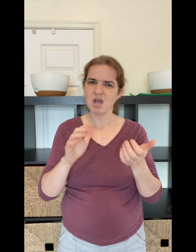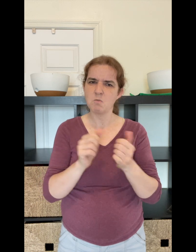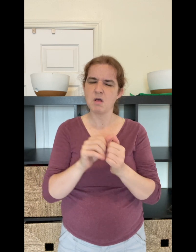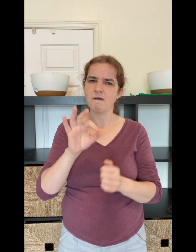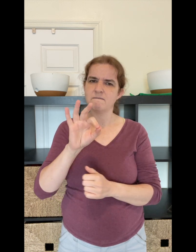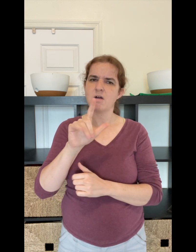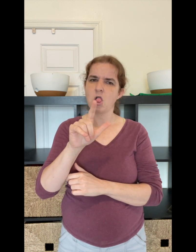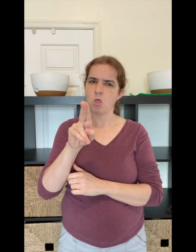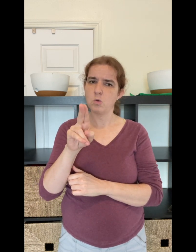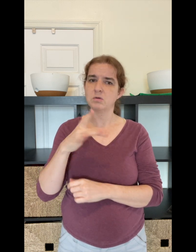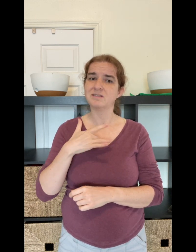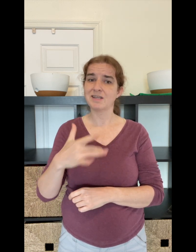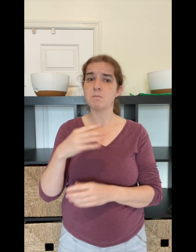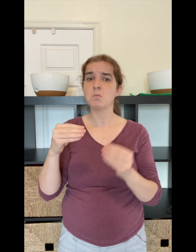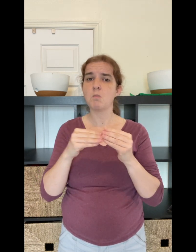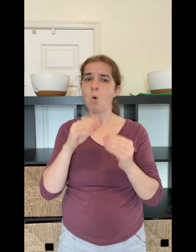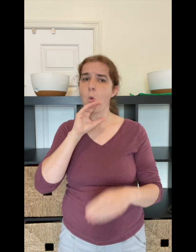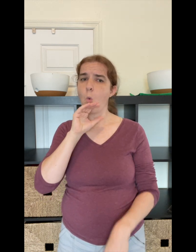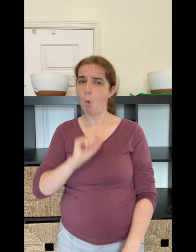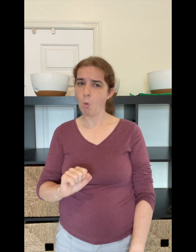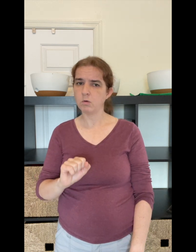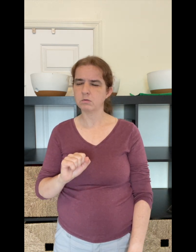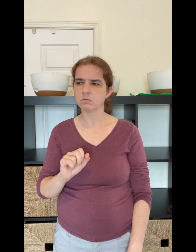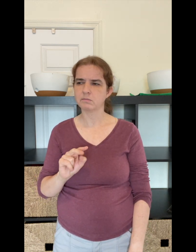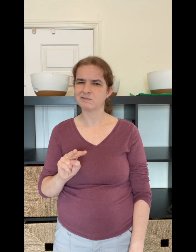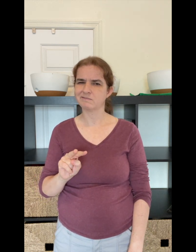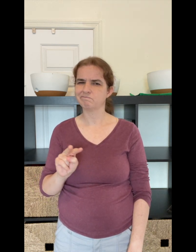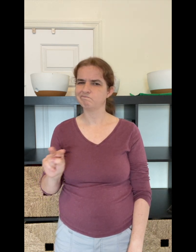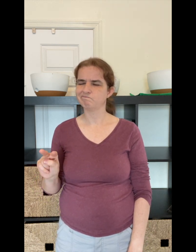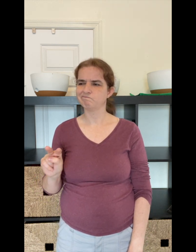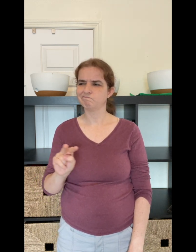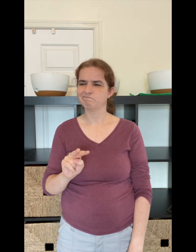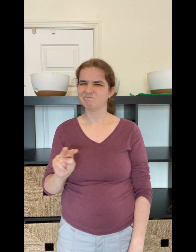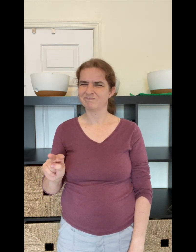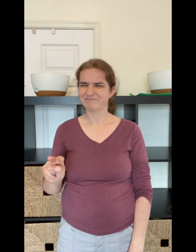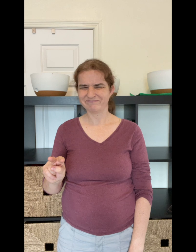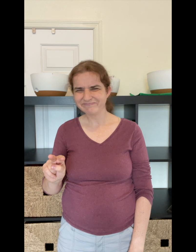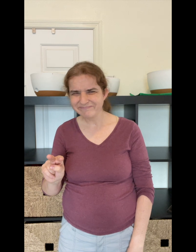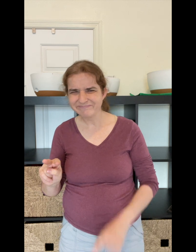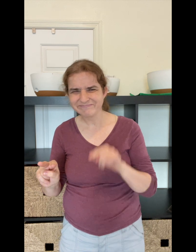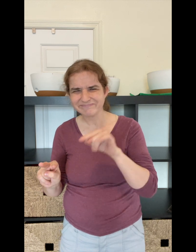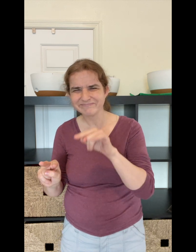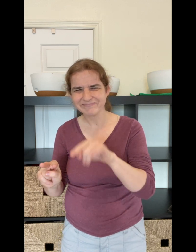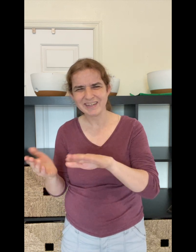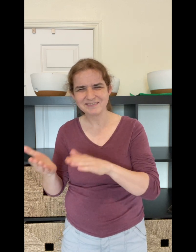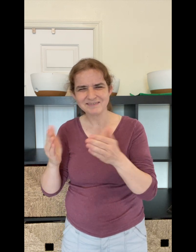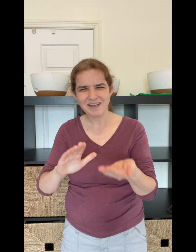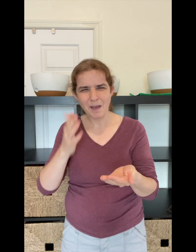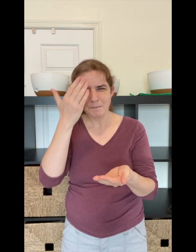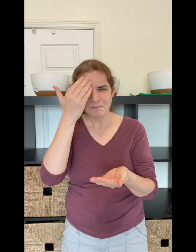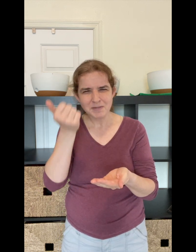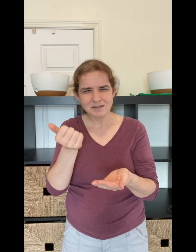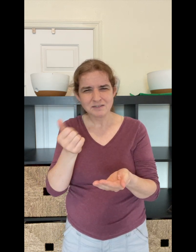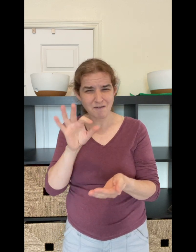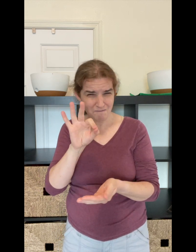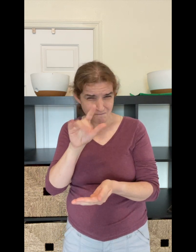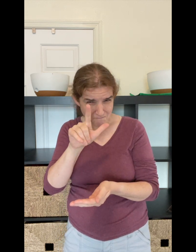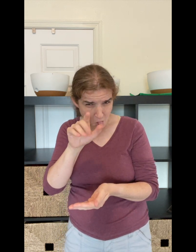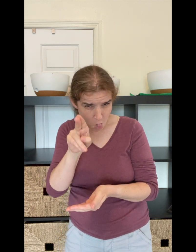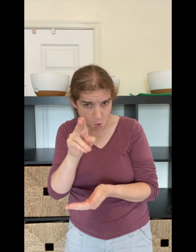often people tend to die from the flu tend to be older. Okay, so I'm looking at this information. Did